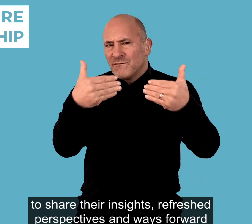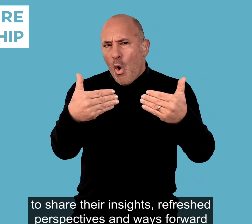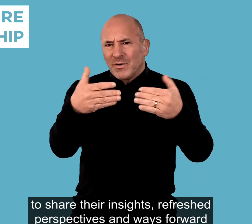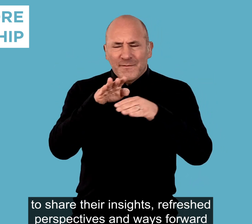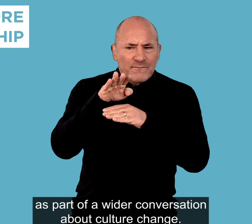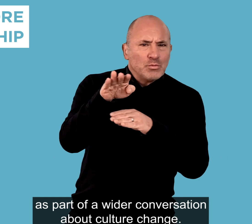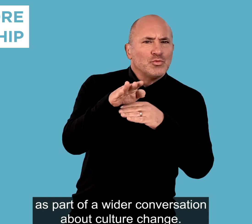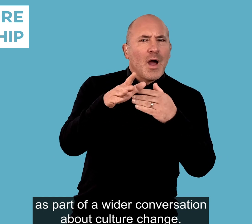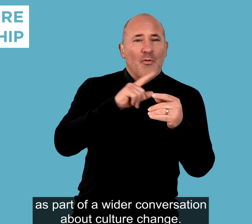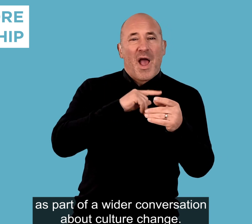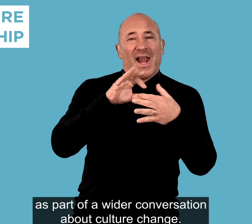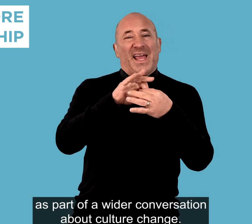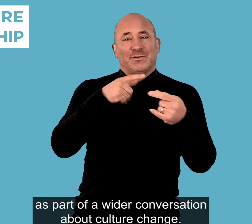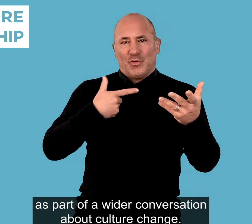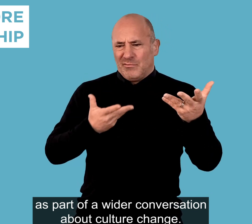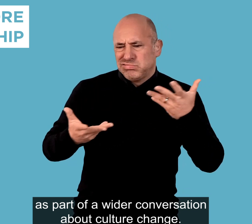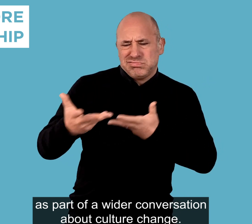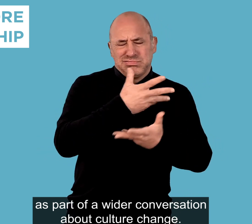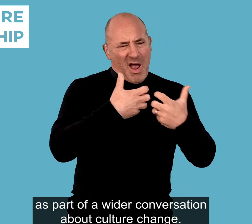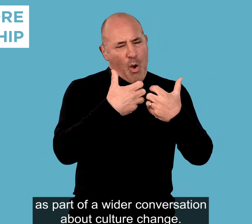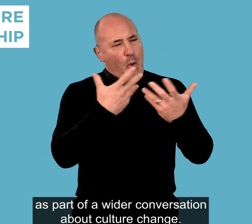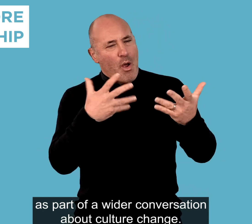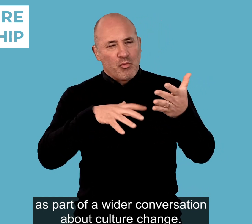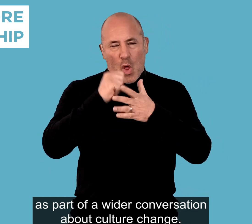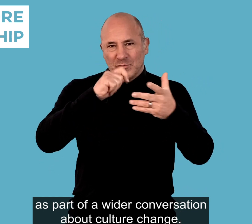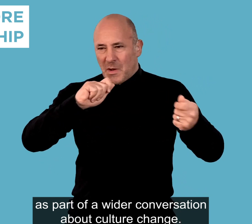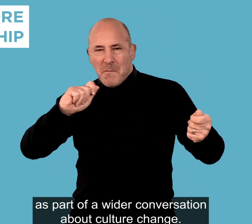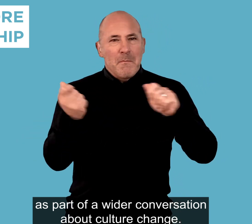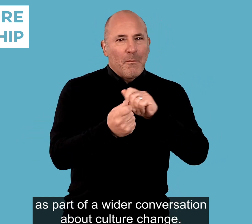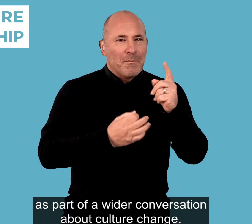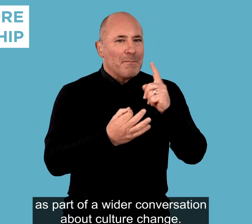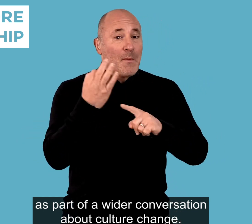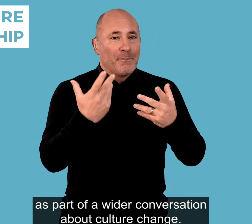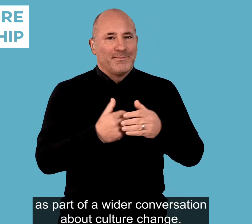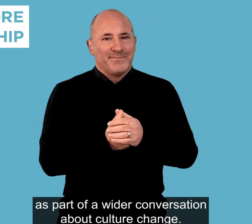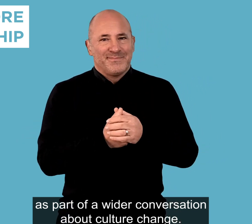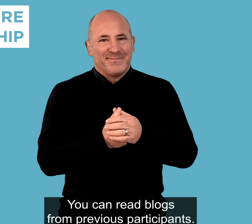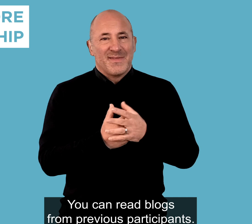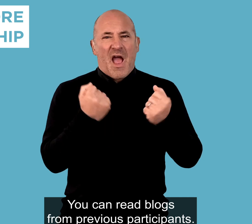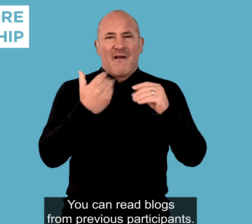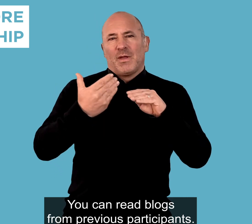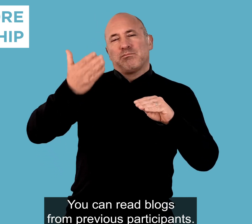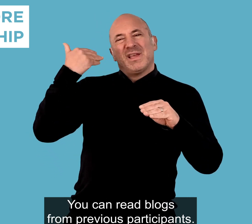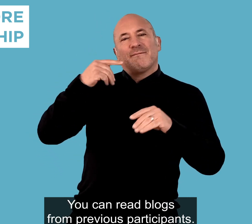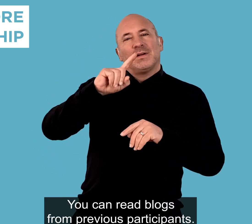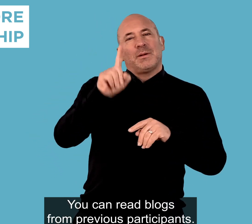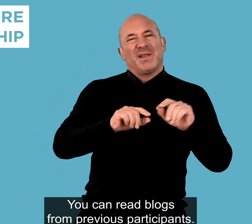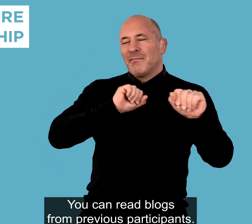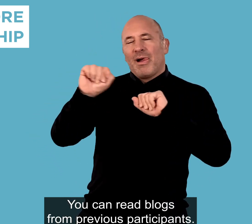As part of a wider conversation about culture change. You can read blogs from previous